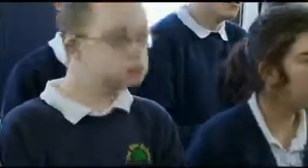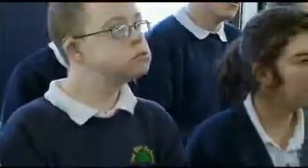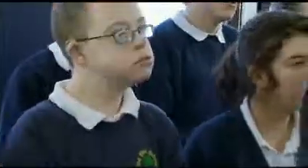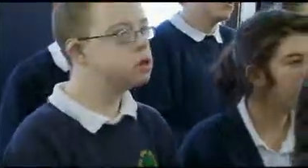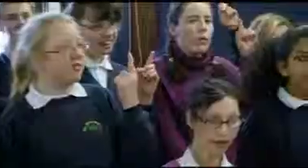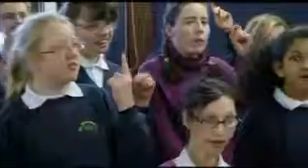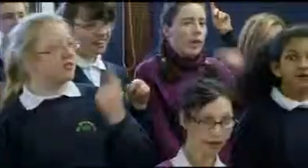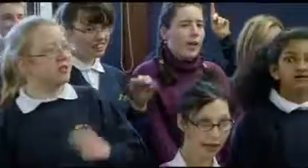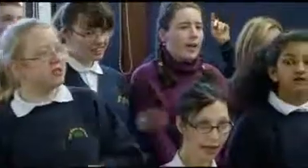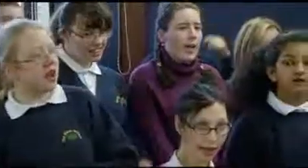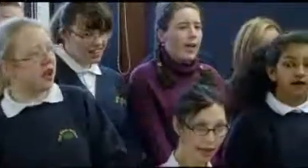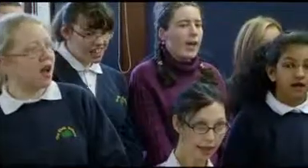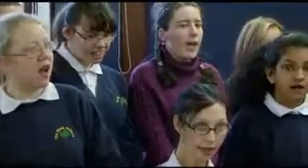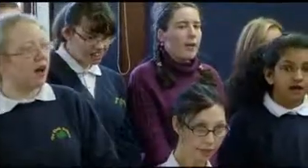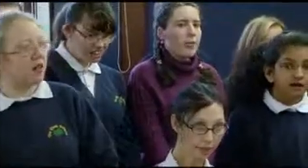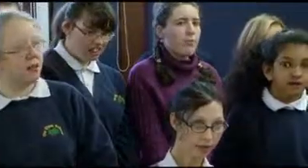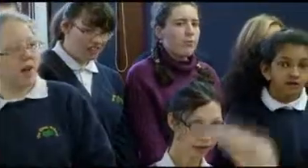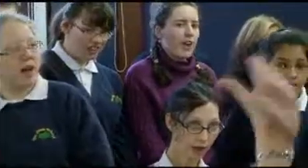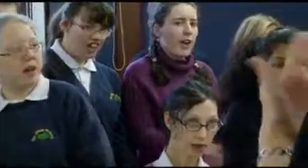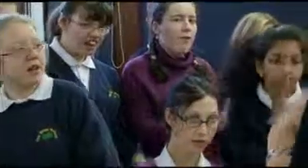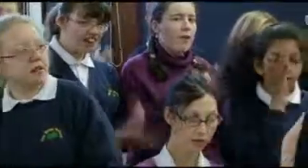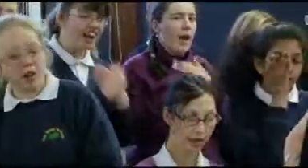youngsters, I think it will be a lifelong learning experience with the choir.